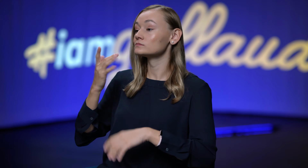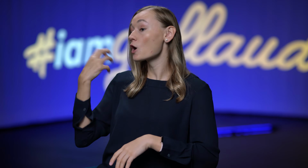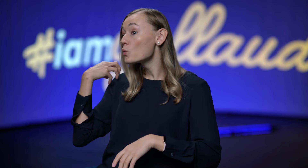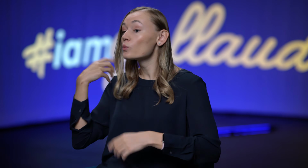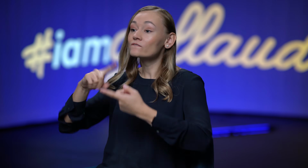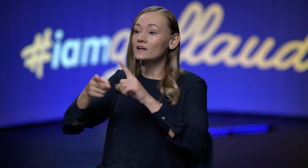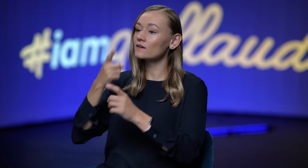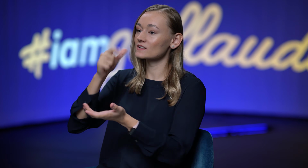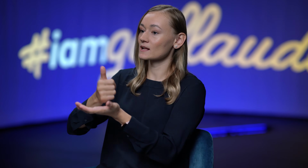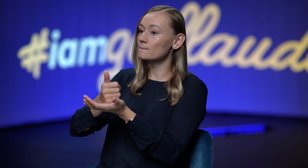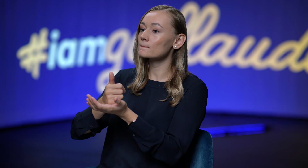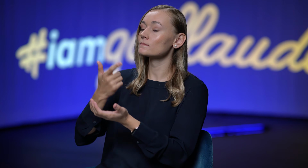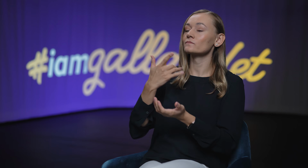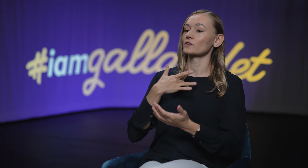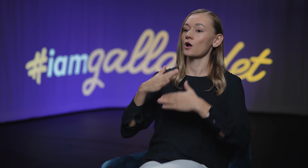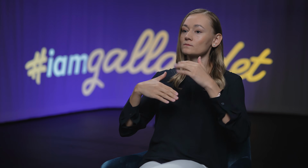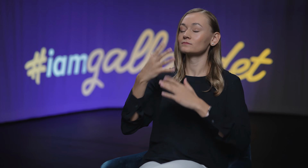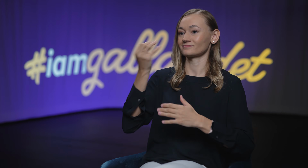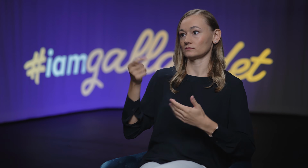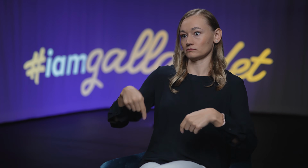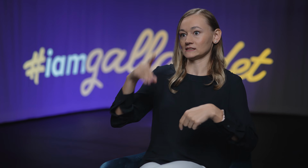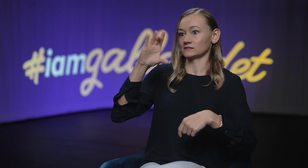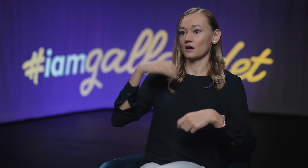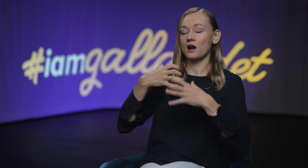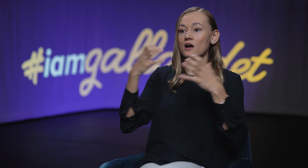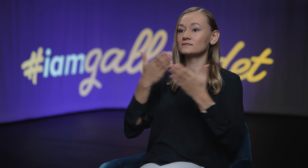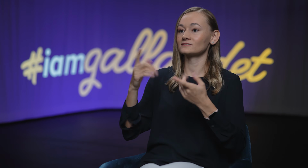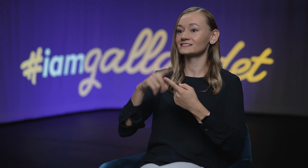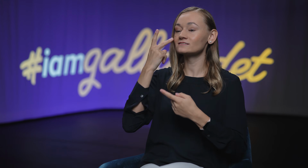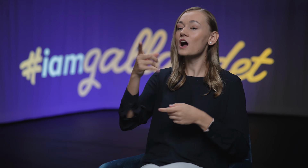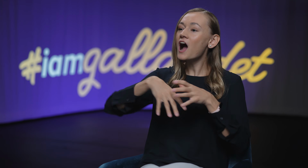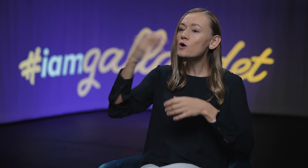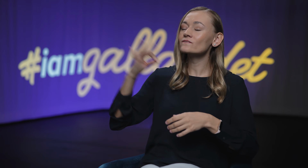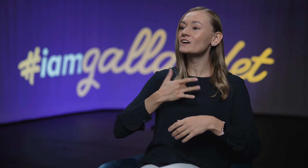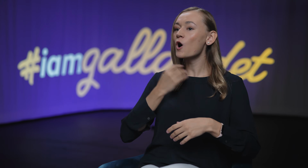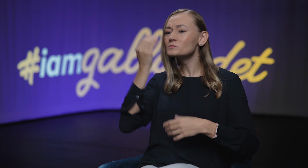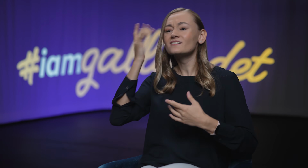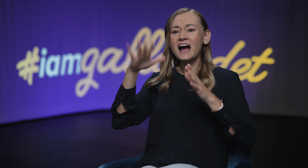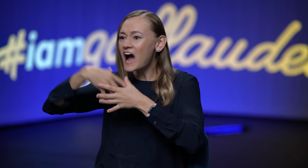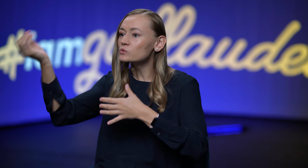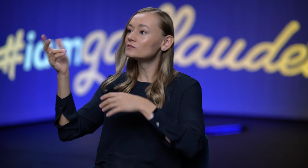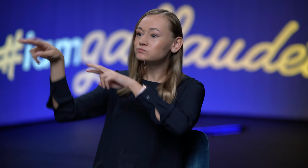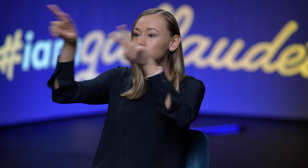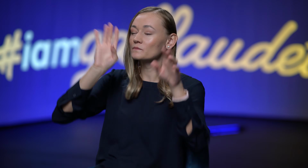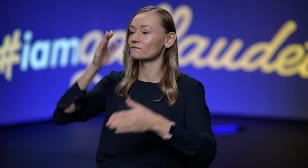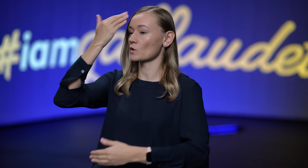teachers, coaches, and friends for help to feel comfortable. DC also has a lot of things to see. If you feel homesick, go out and explore. It will help you